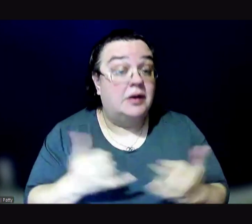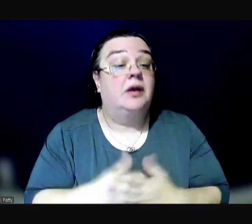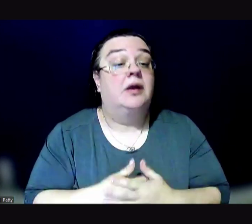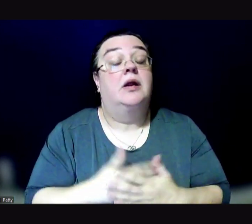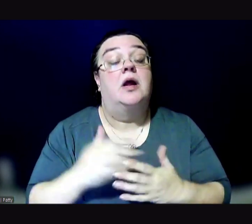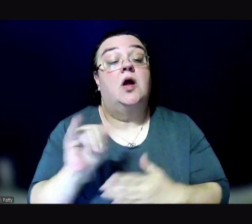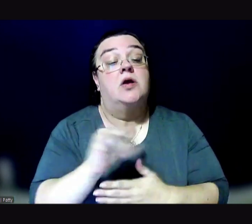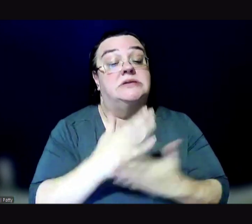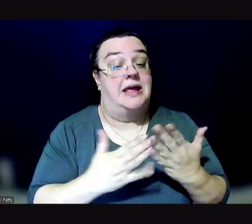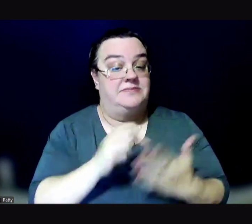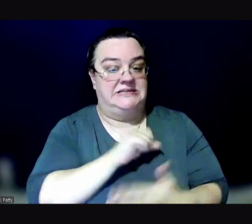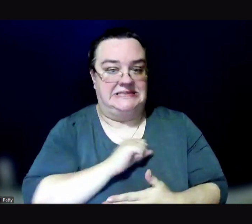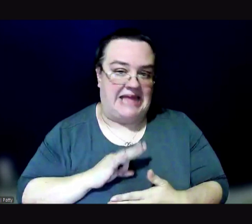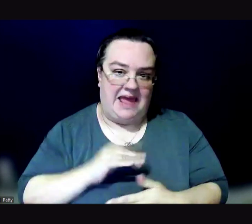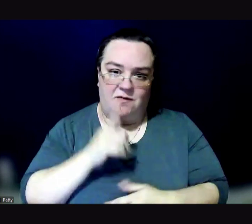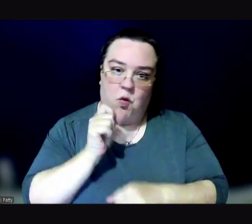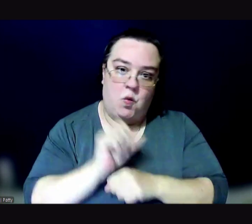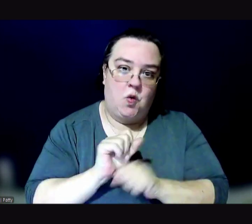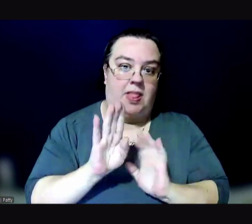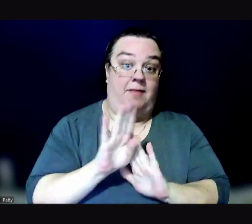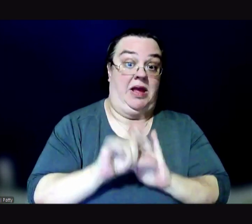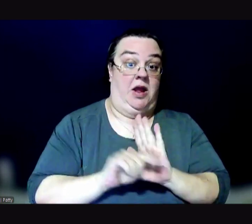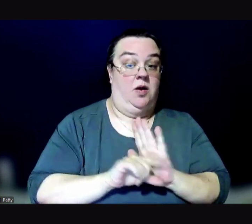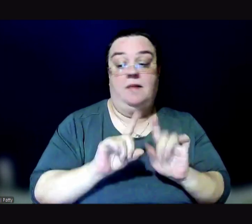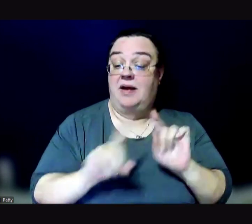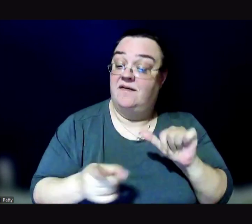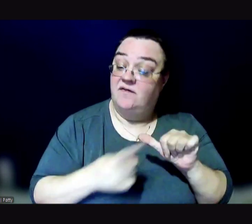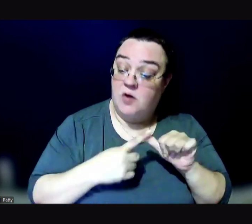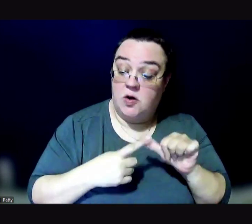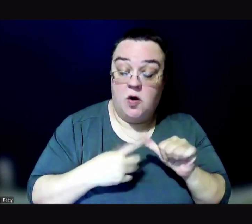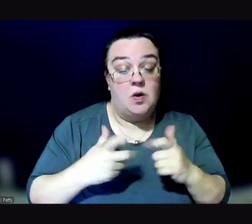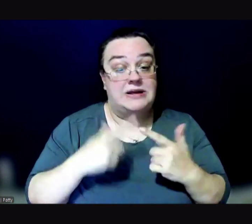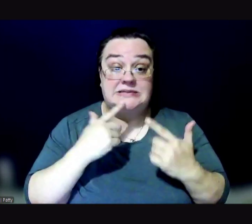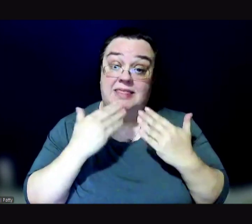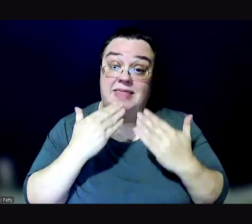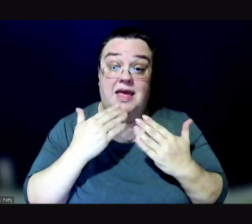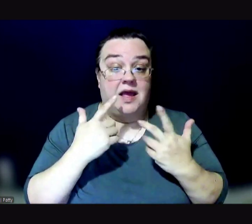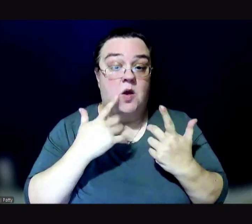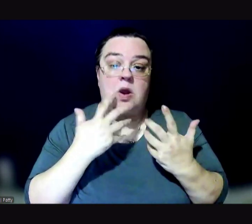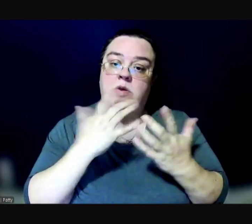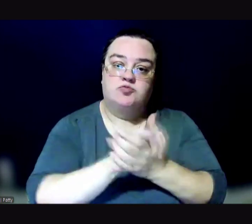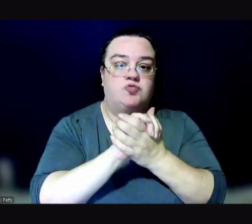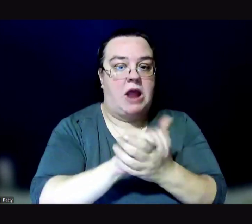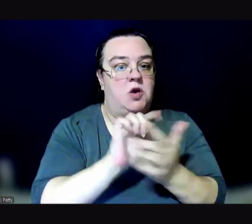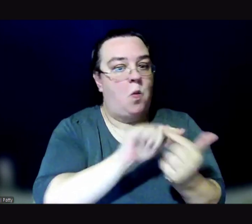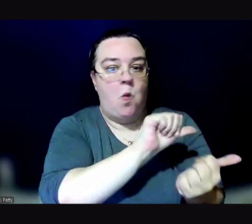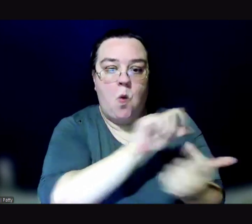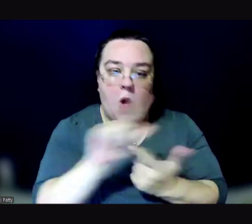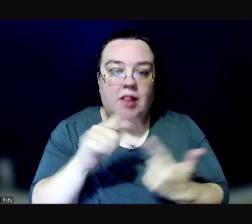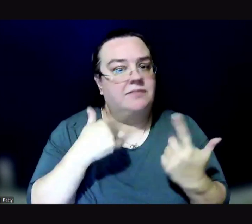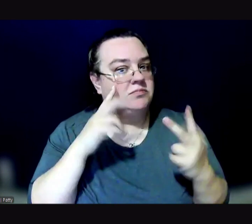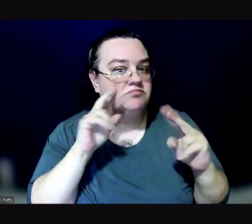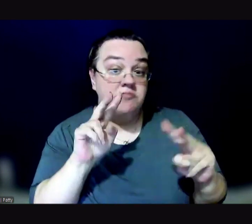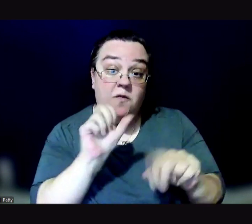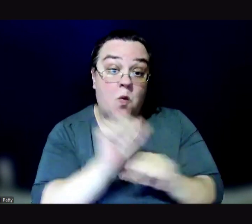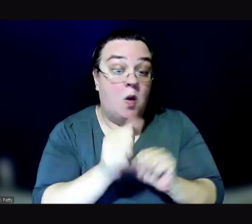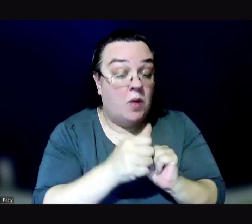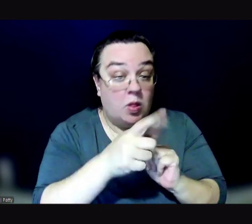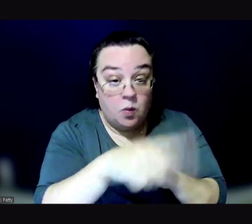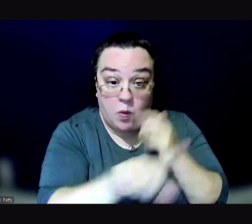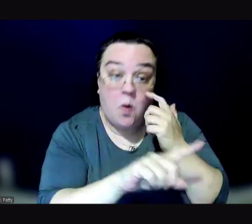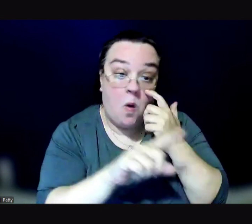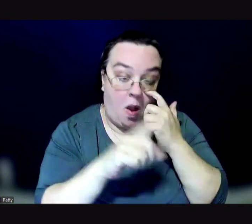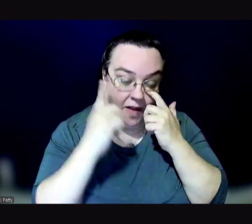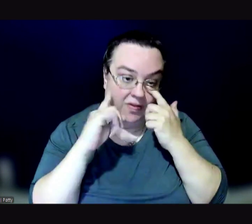worked behind the scenes. But first and foremost, congratulations to you all. I look forward to working with you on this new